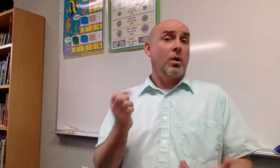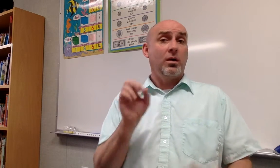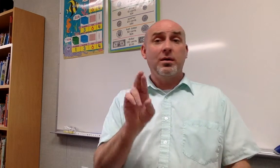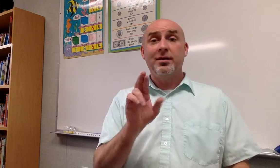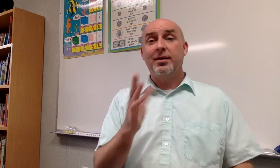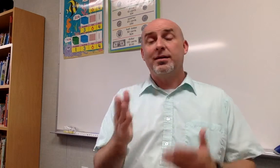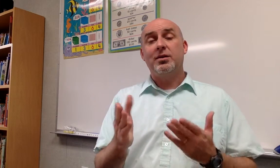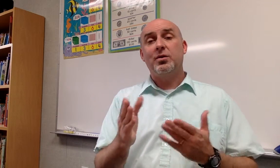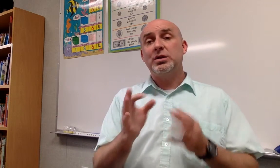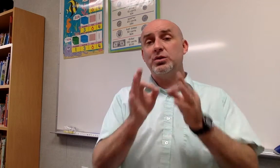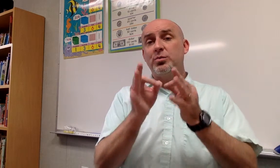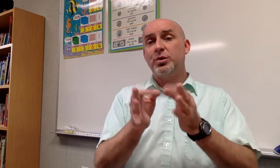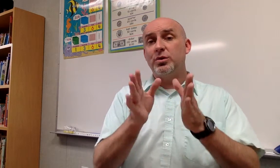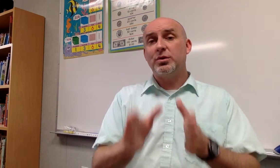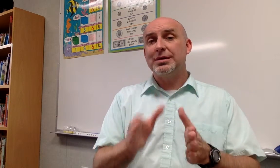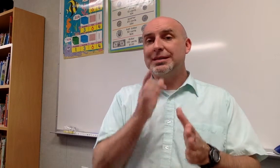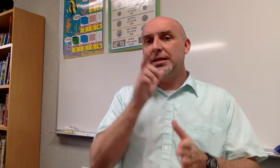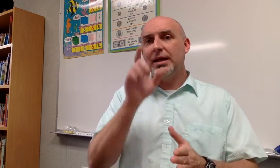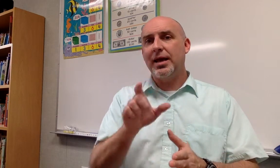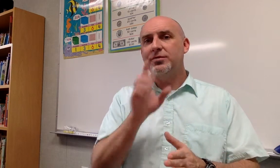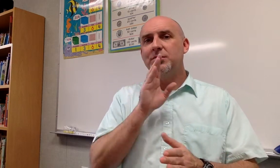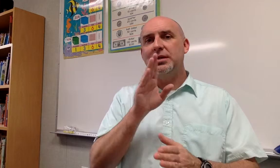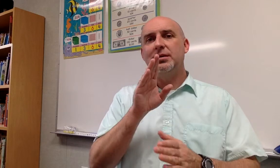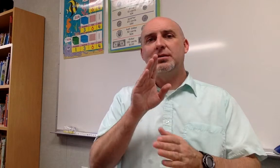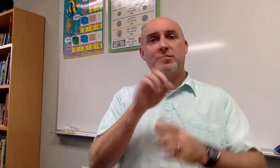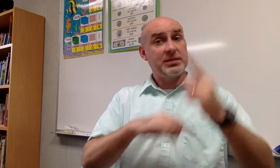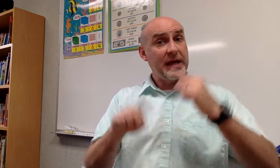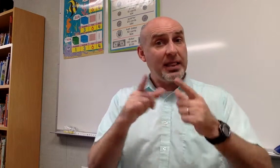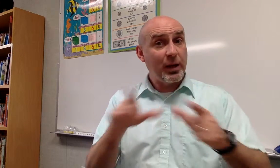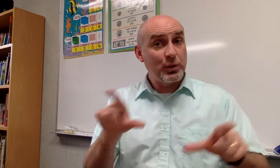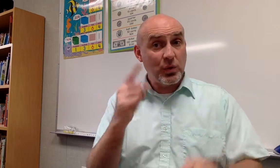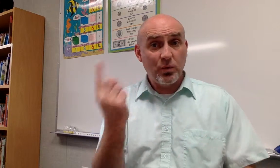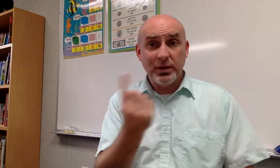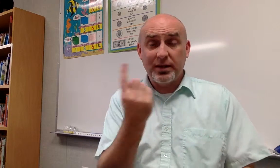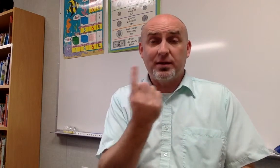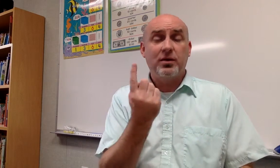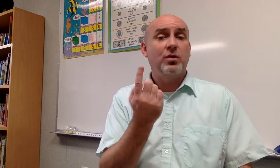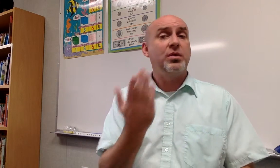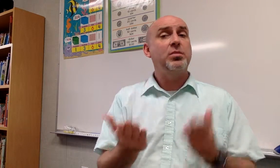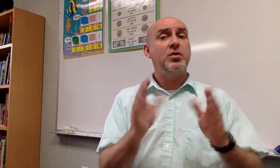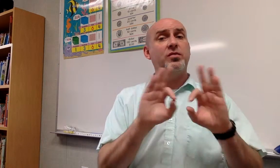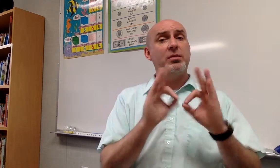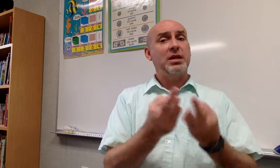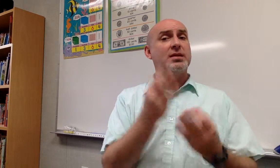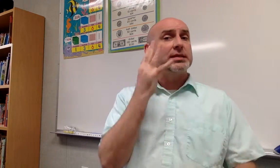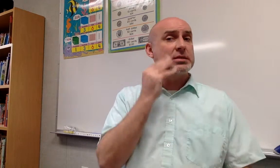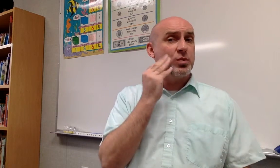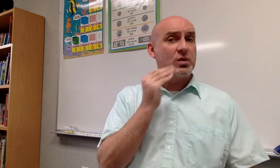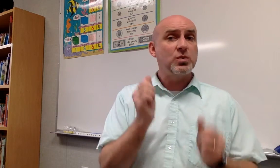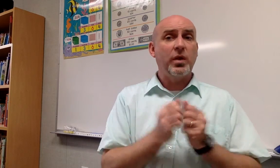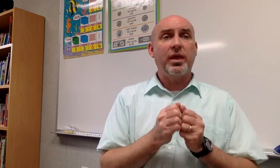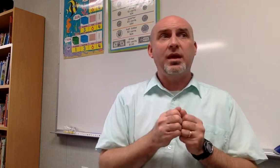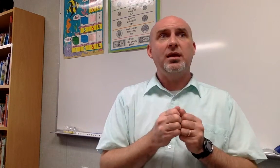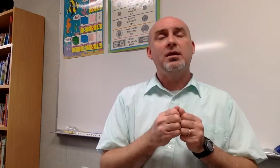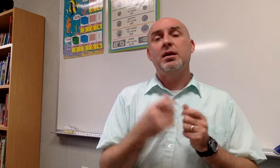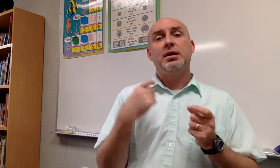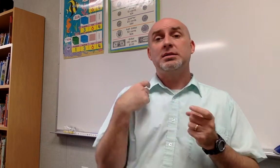Or, interpreter does not have to be for sign language only. Maybe your family has experience with a